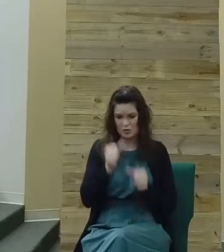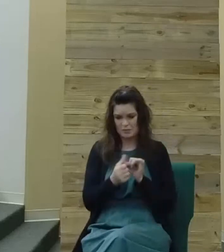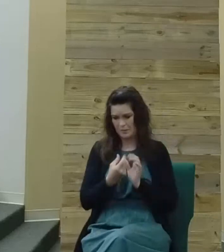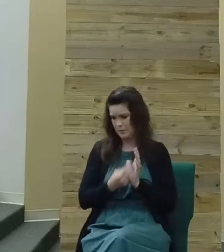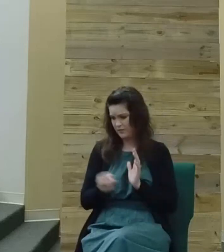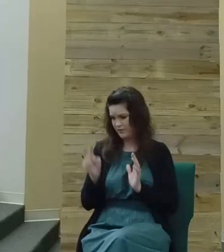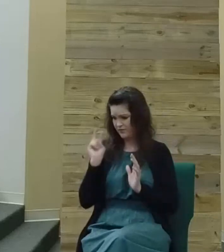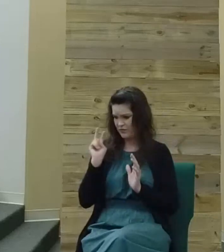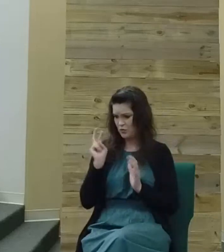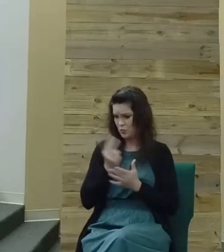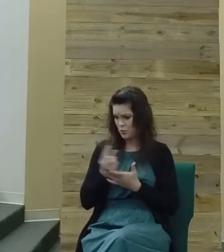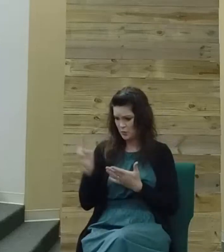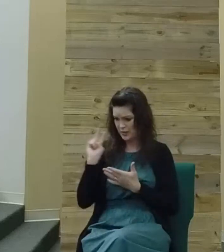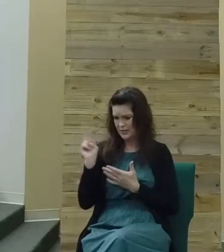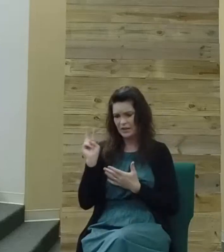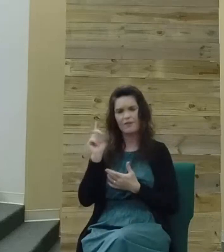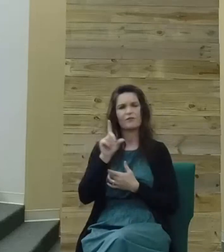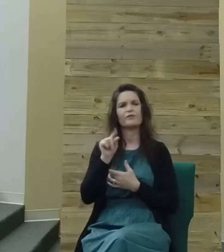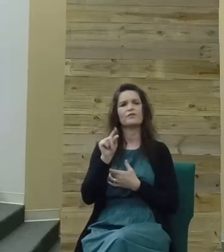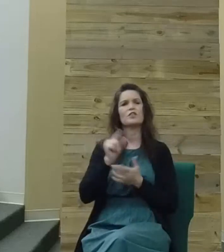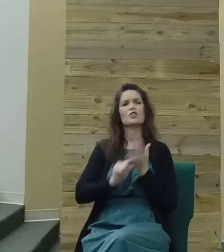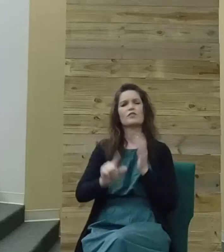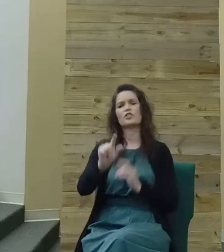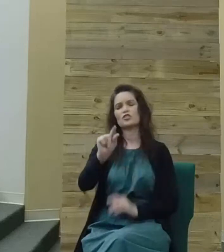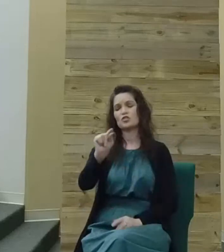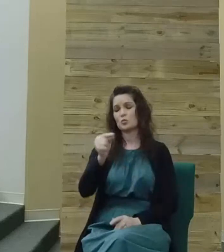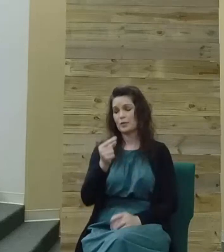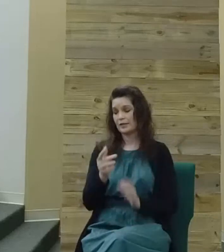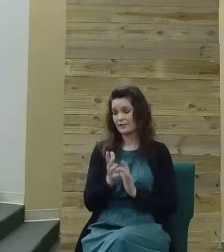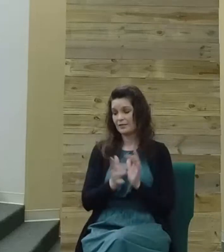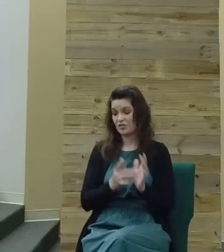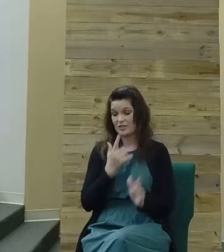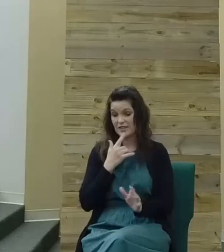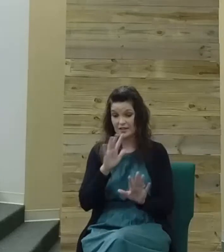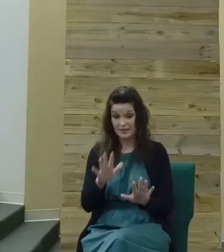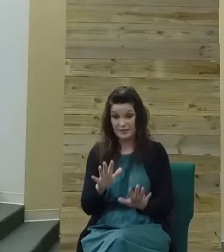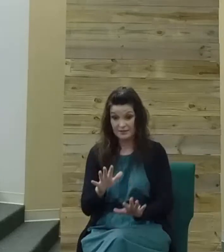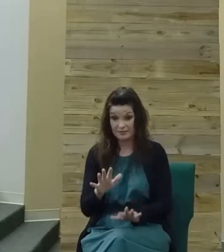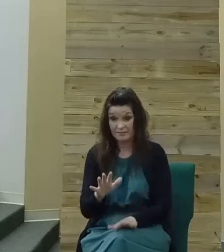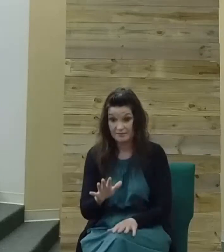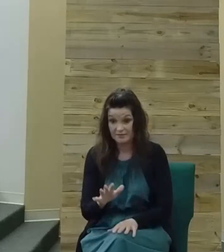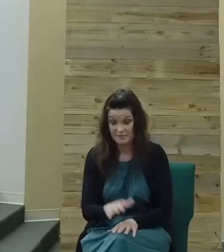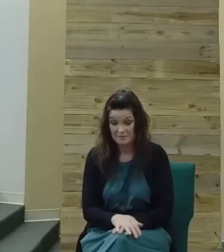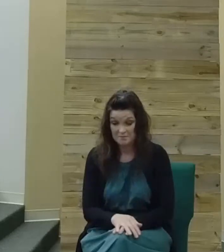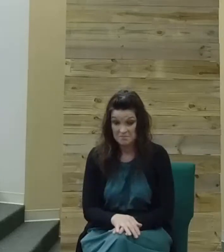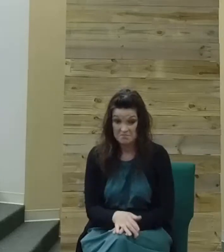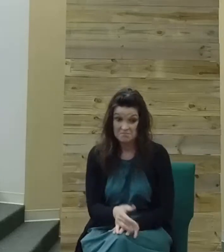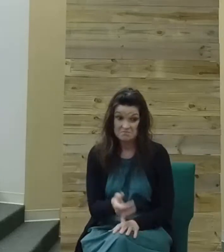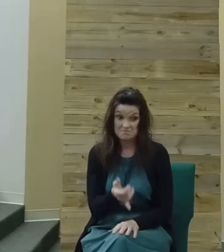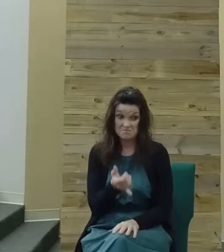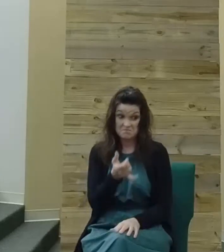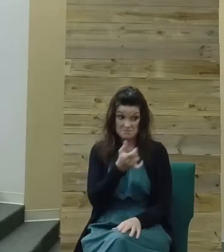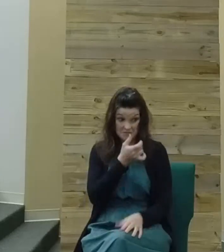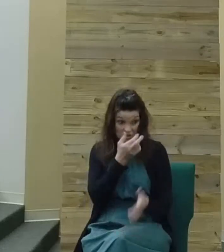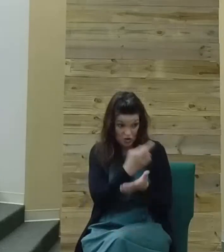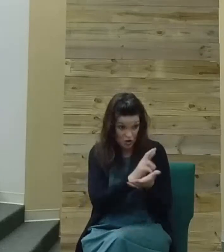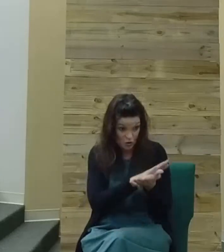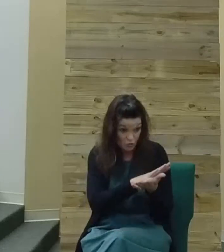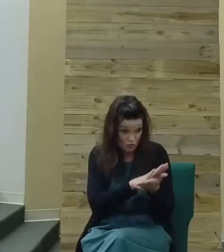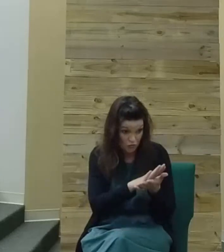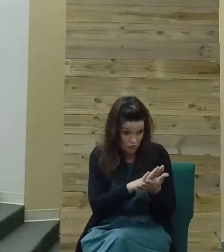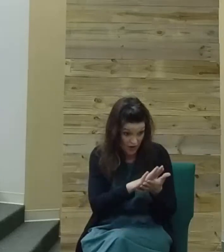back a few weeks in verse 20, Jesus says this. He says, unless your